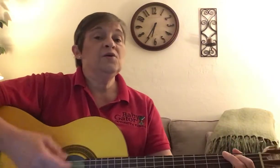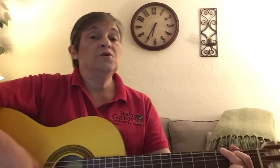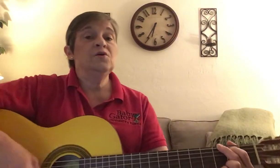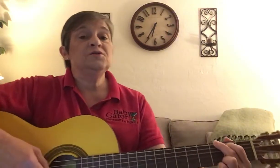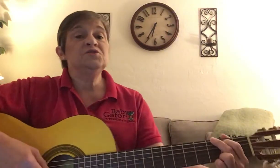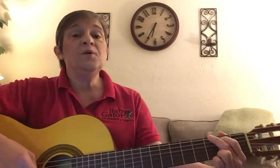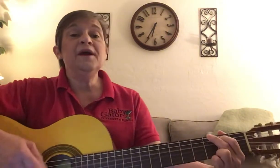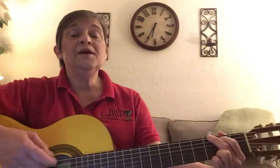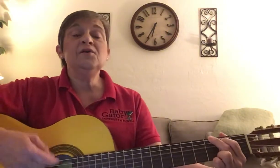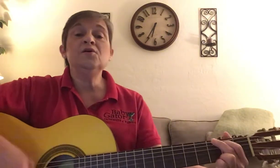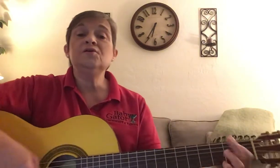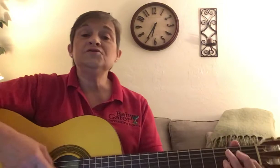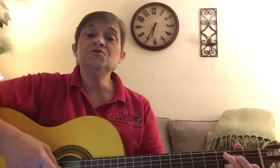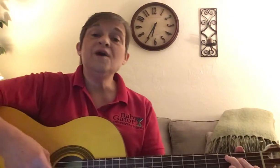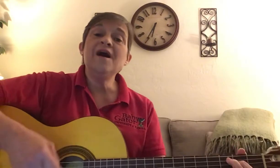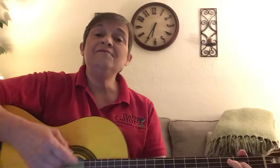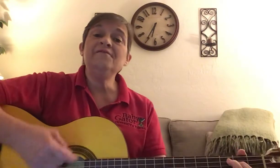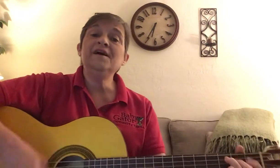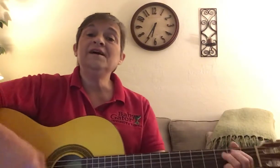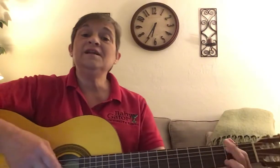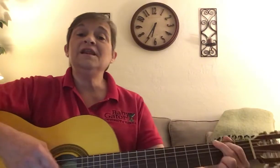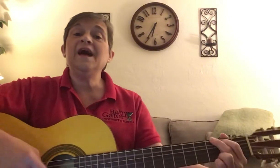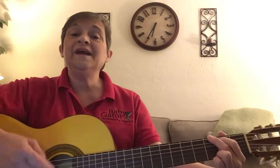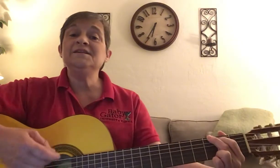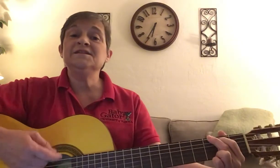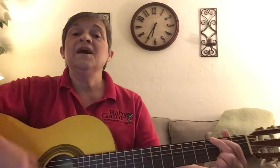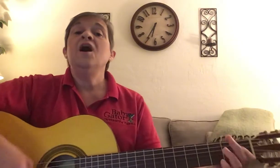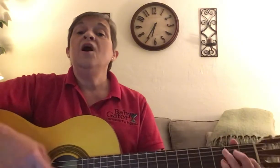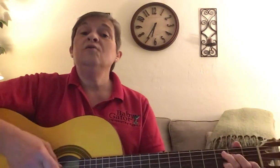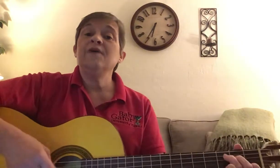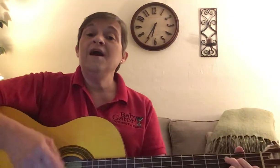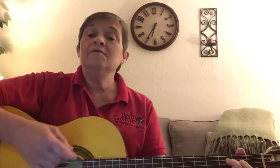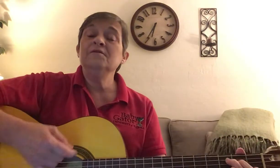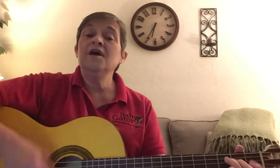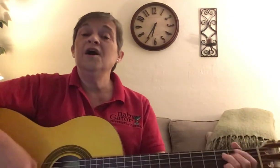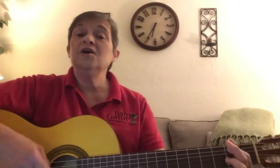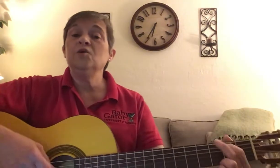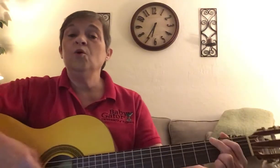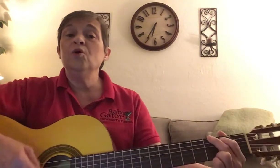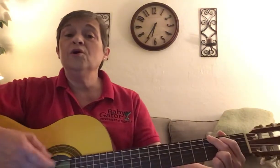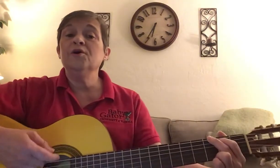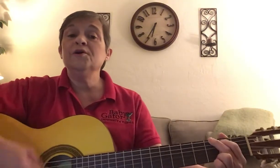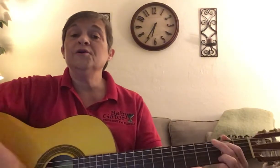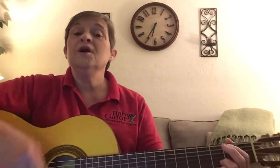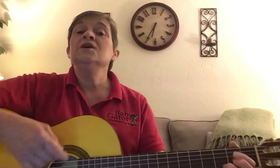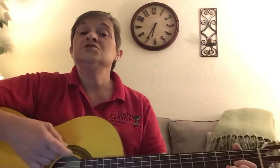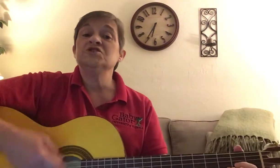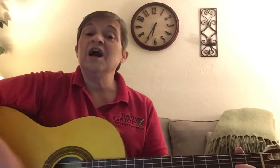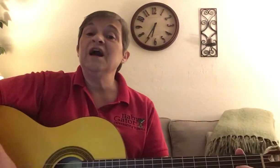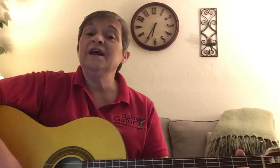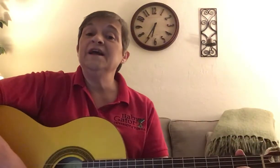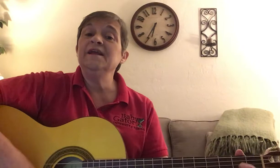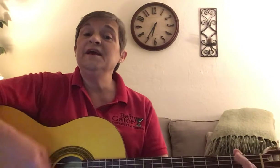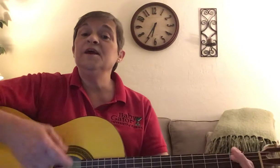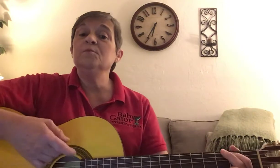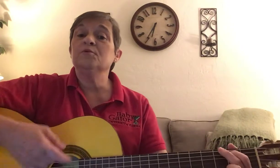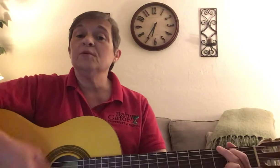Twinkle, twinkle, traffic light, around the corner, shining